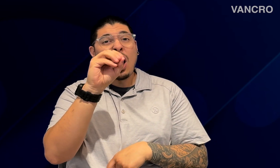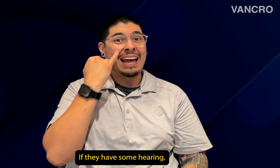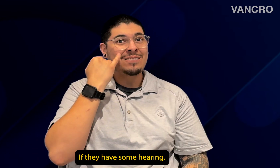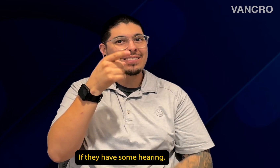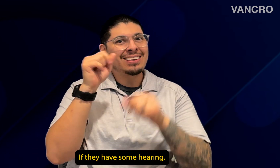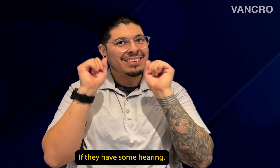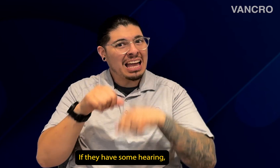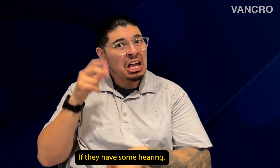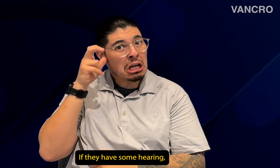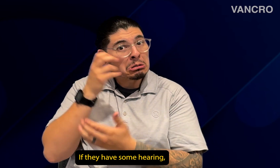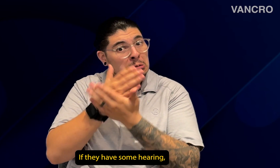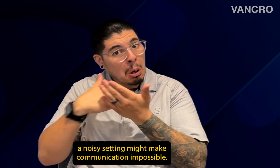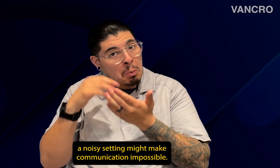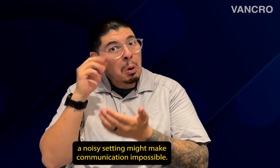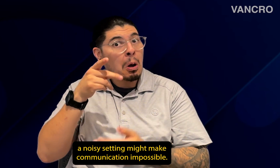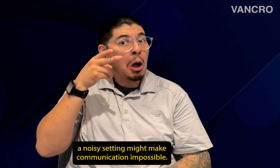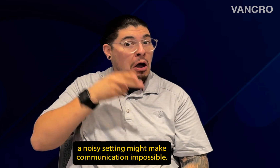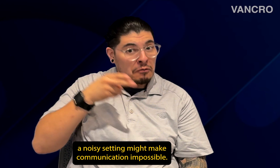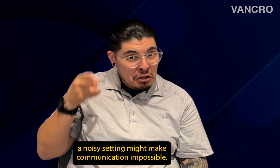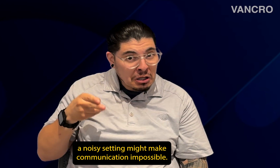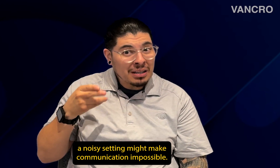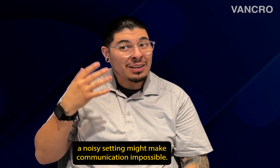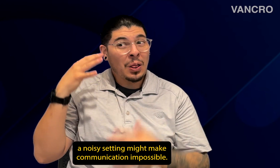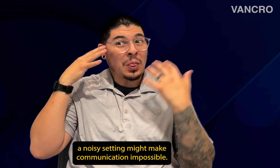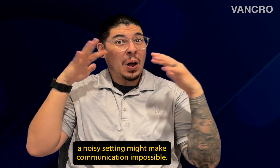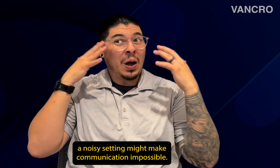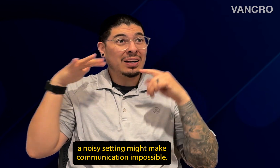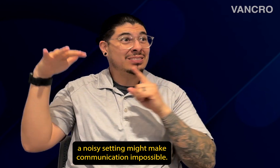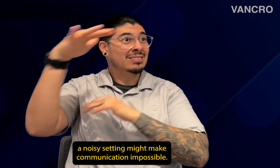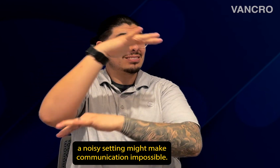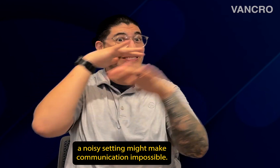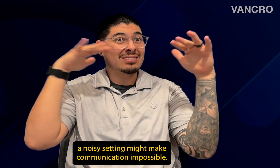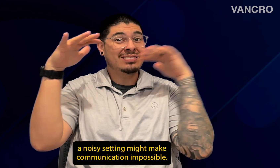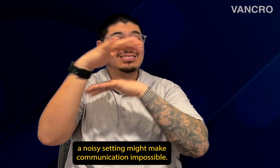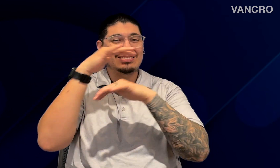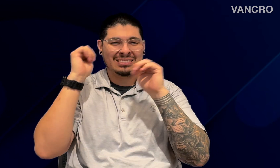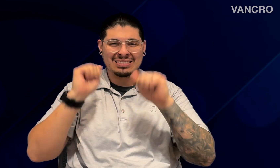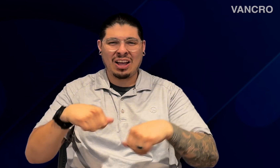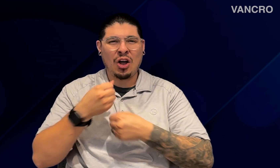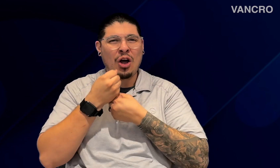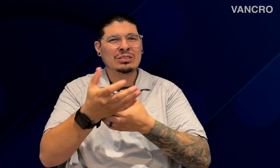If they have some hearing, a noisy setting might make communication impossible.